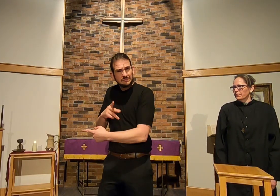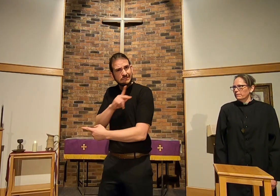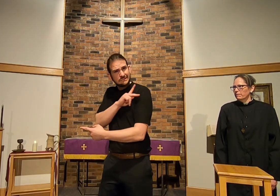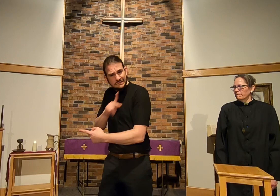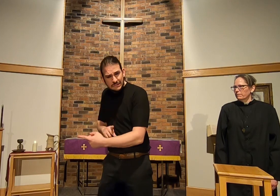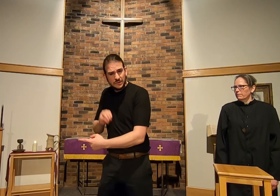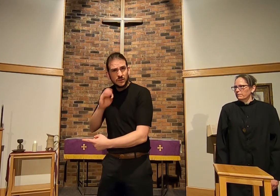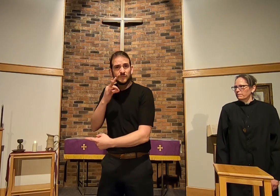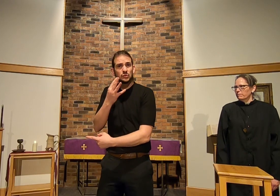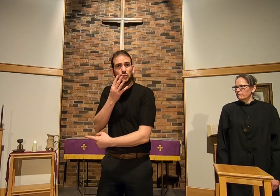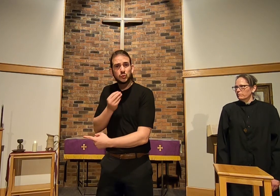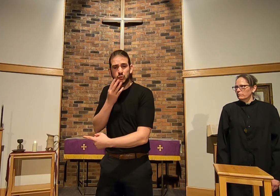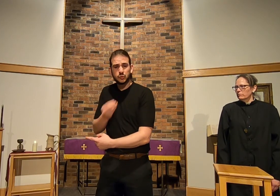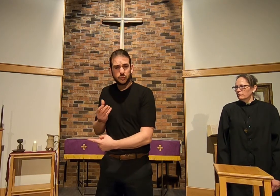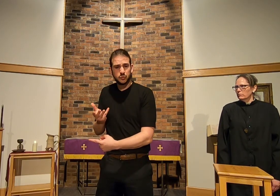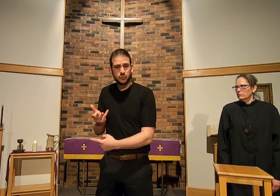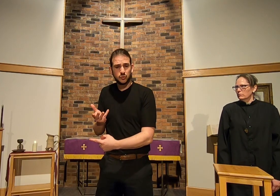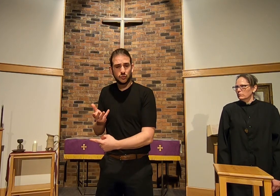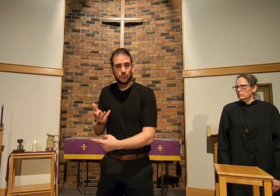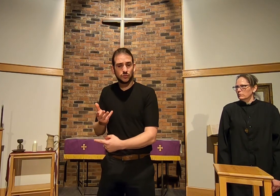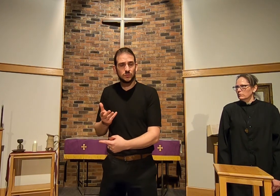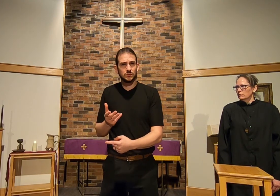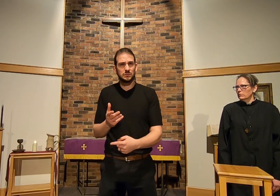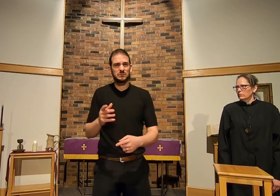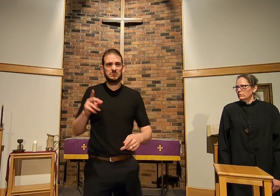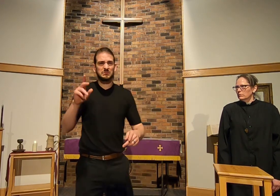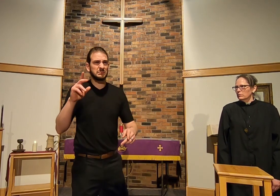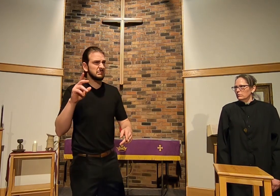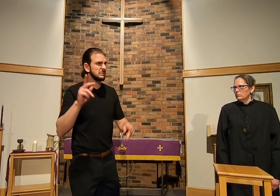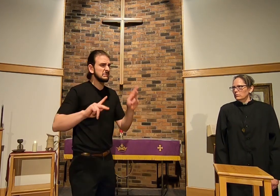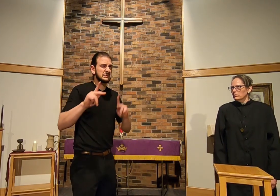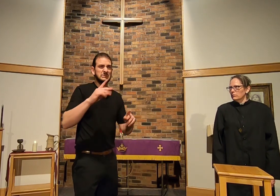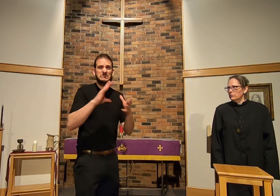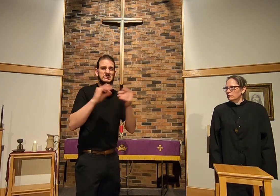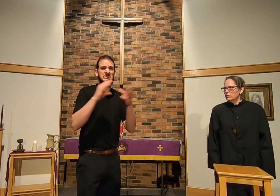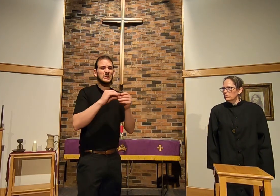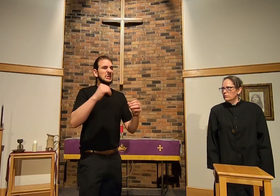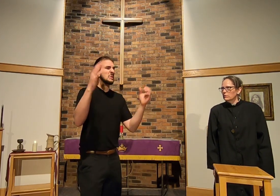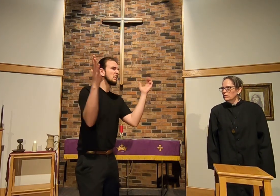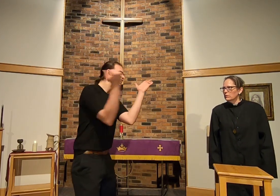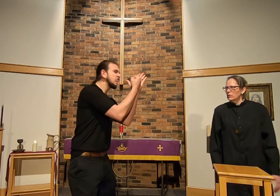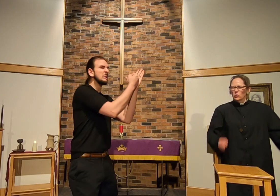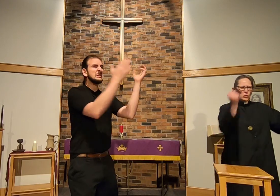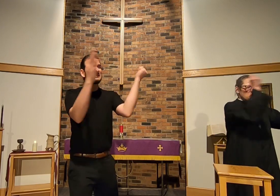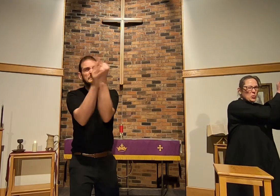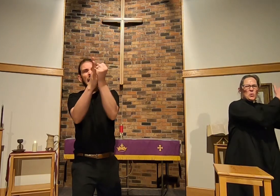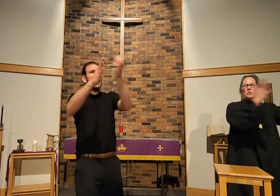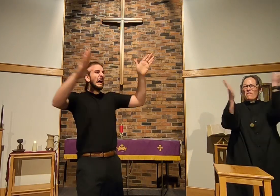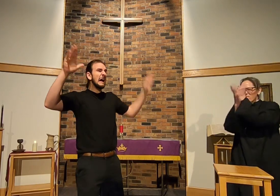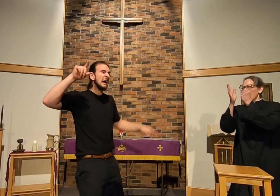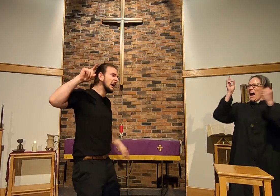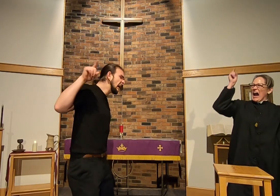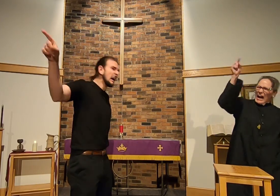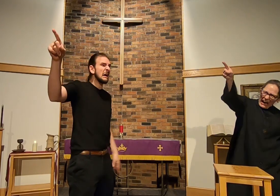"What do you want me to do with this man you say is the king of Jews?" And the people answered, "Crucify